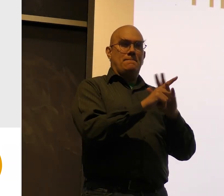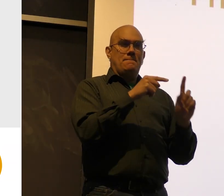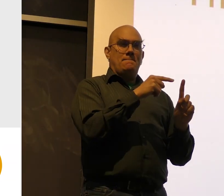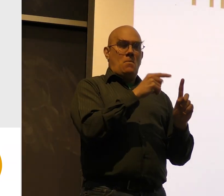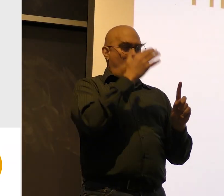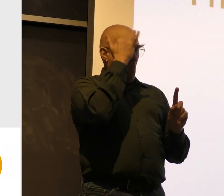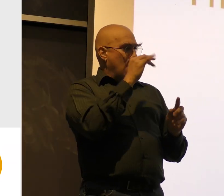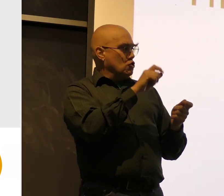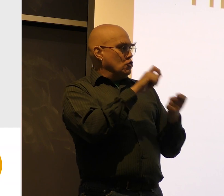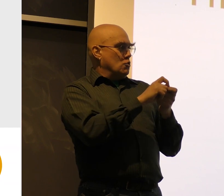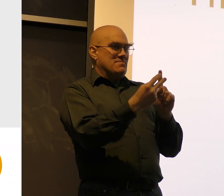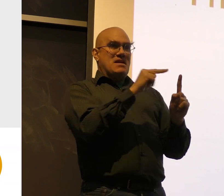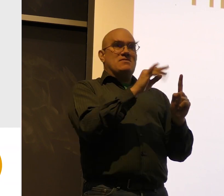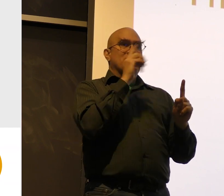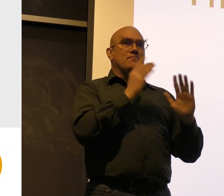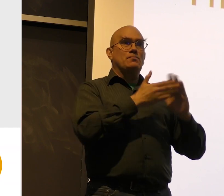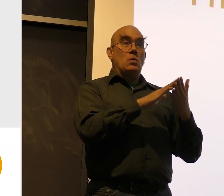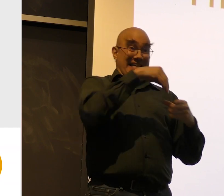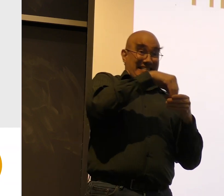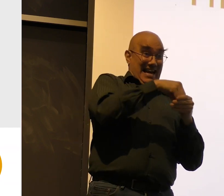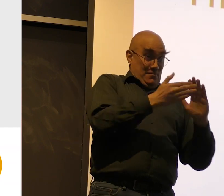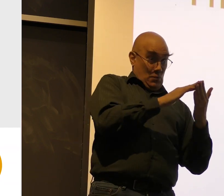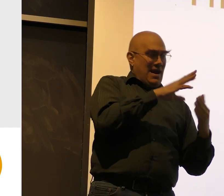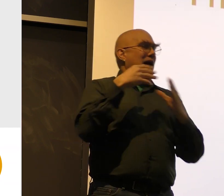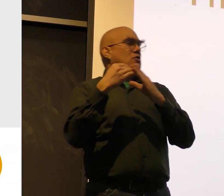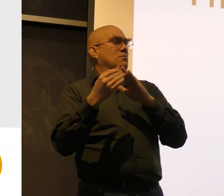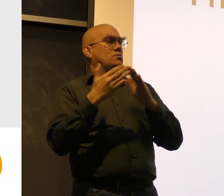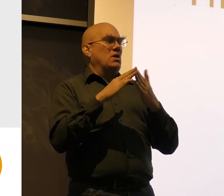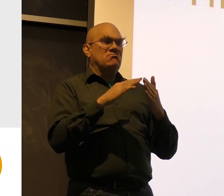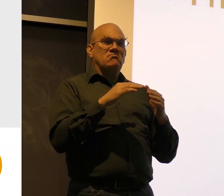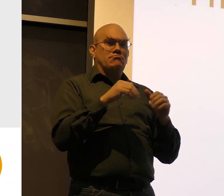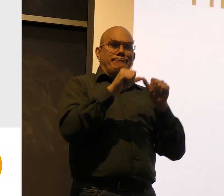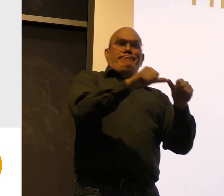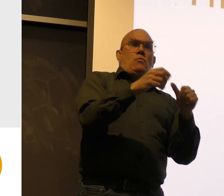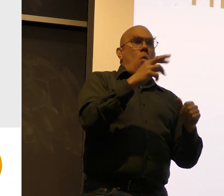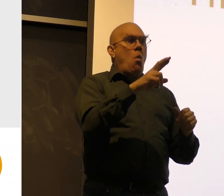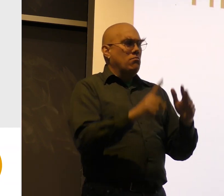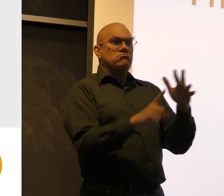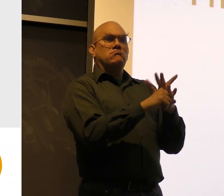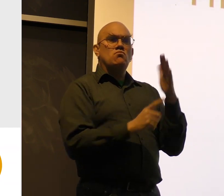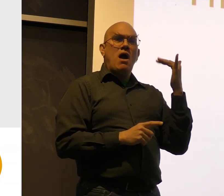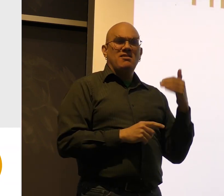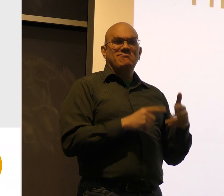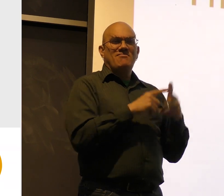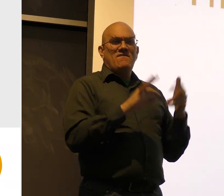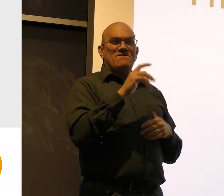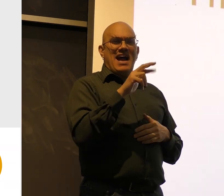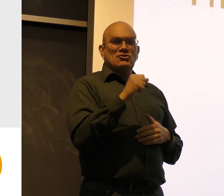and take a look at where we first see these terms and the views of these terms inside the community and outside the community, how they